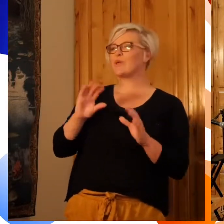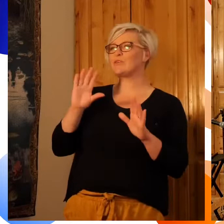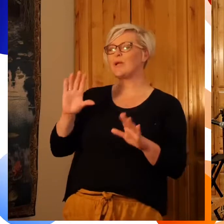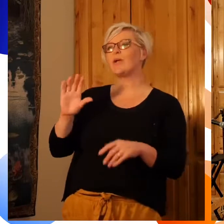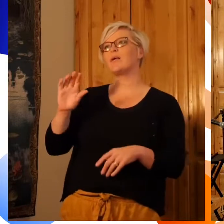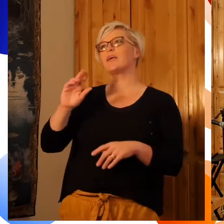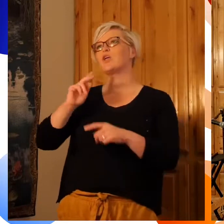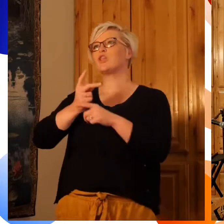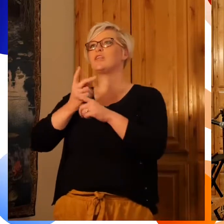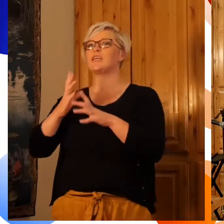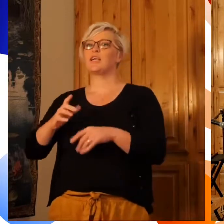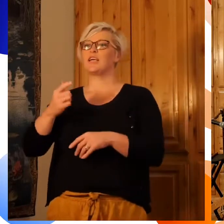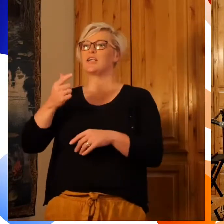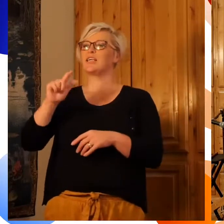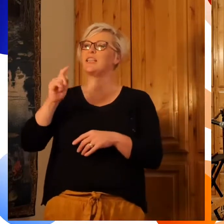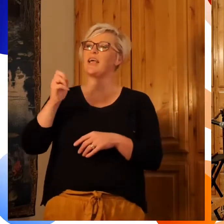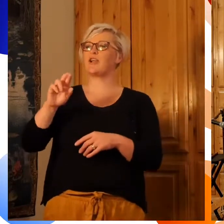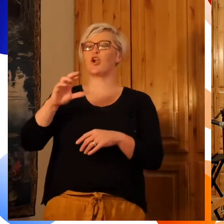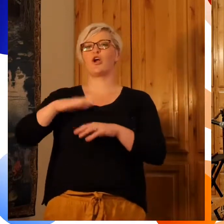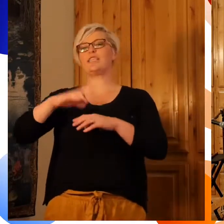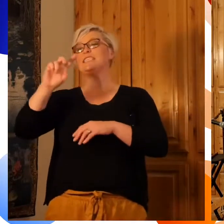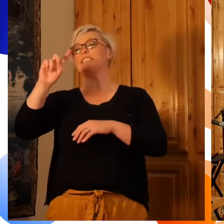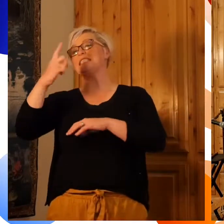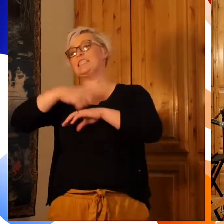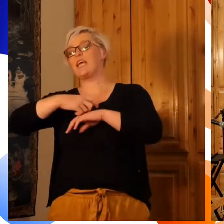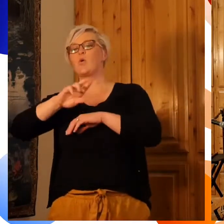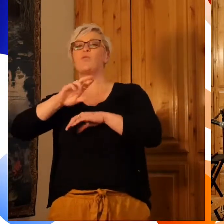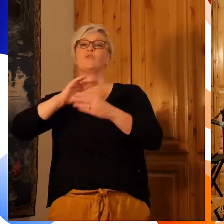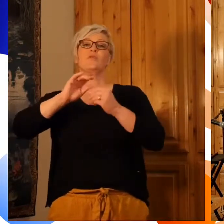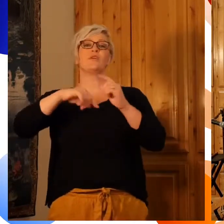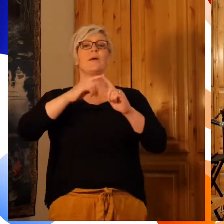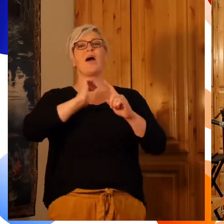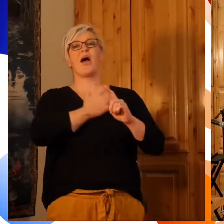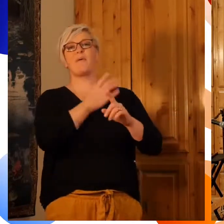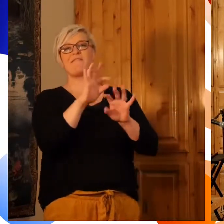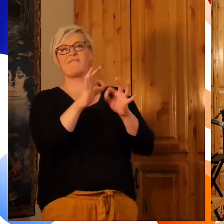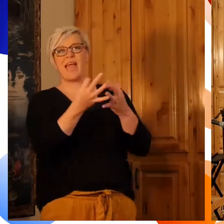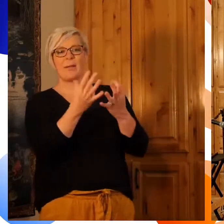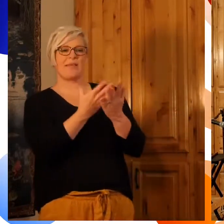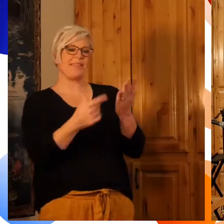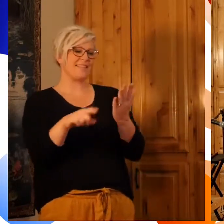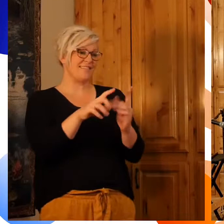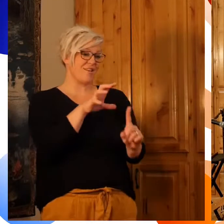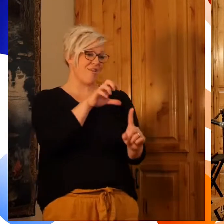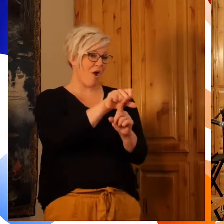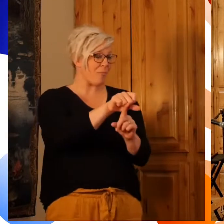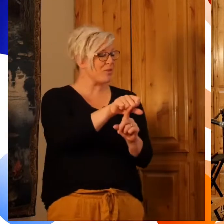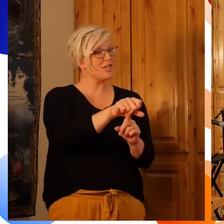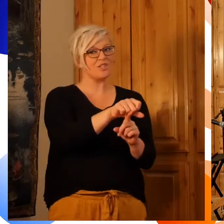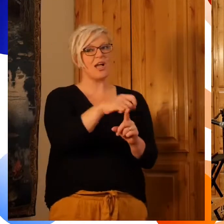or stories about our family and all of their accomplishments, and I listened attentively to all of that.